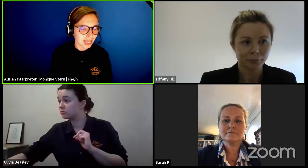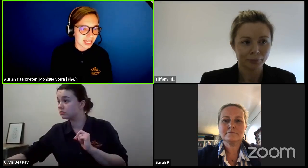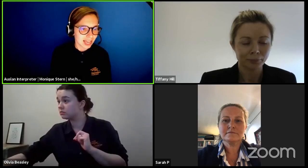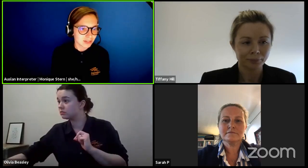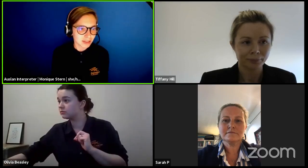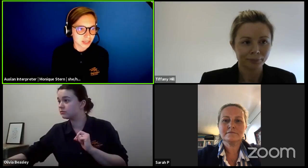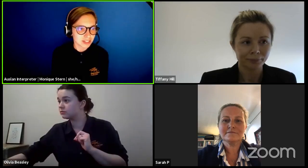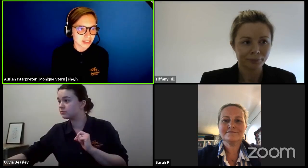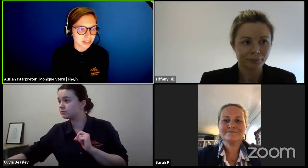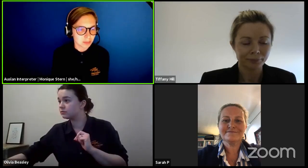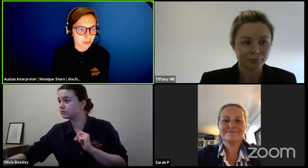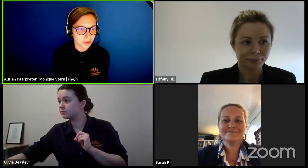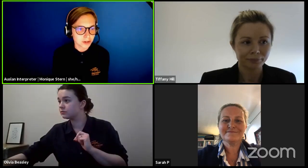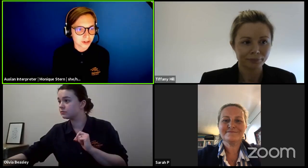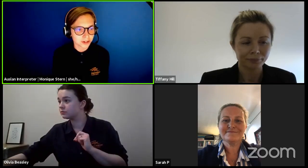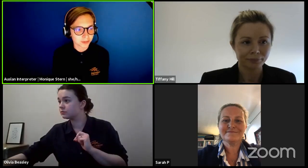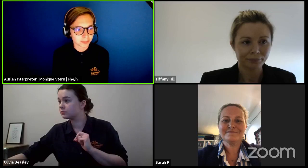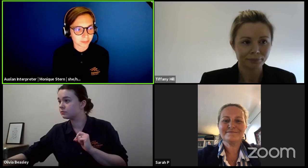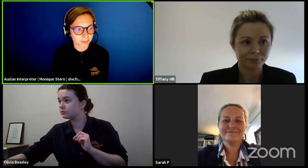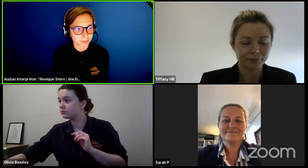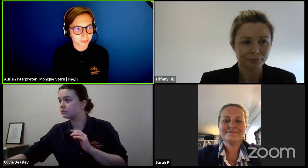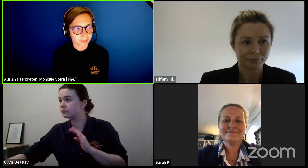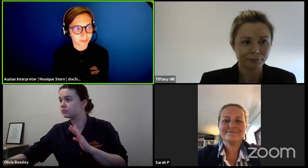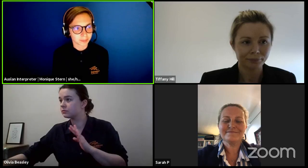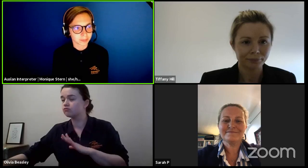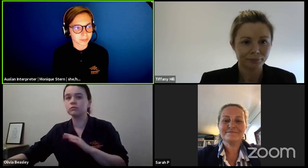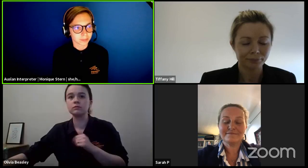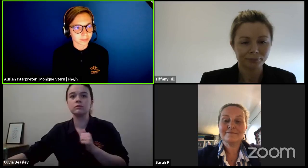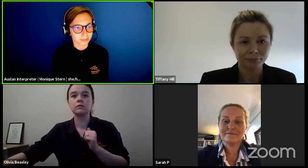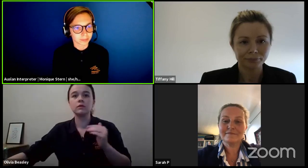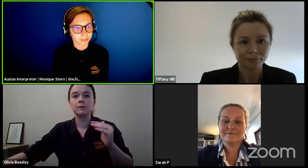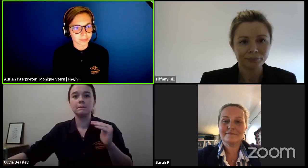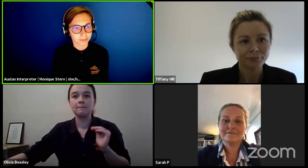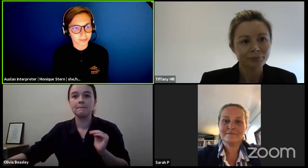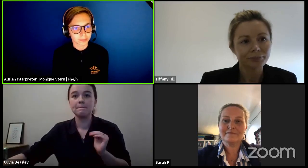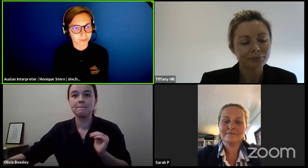Great. And I have another question that's come through.